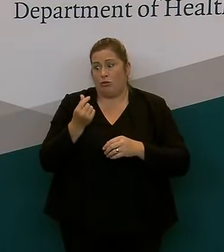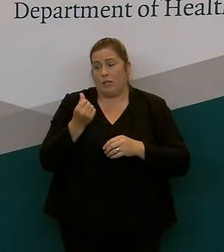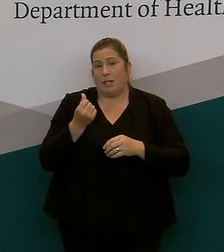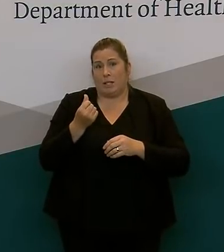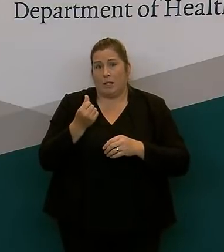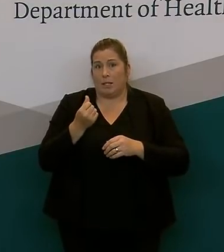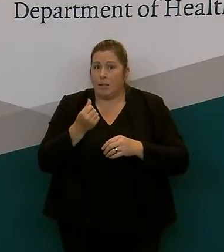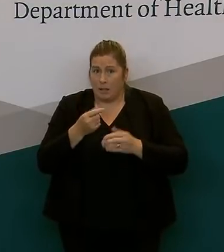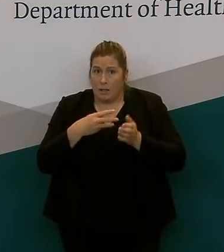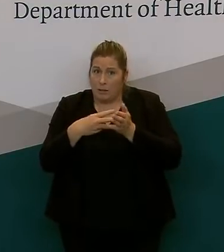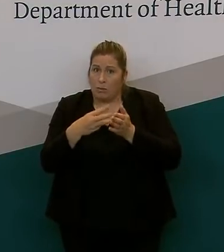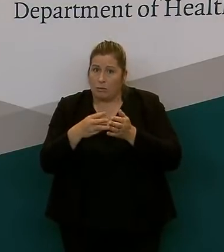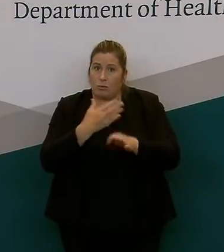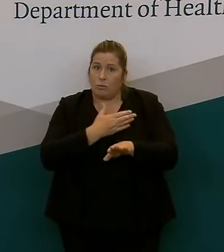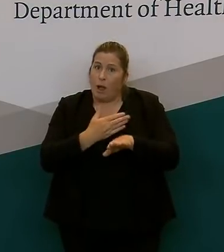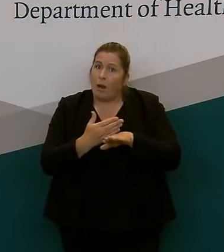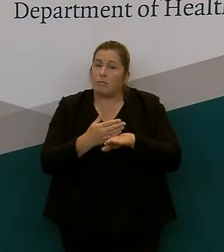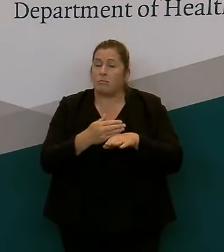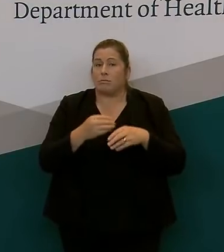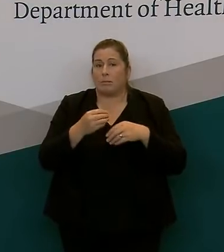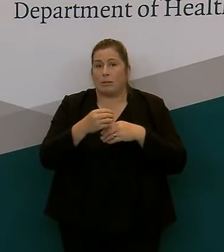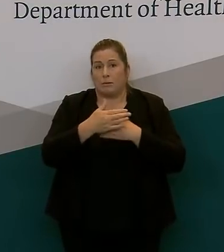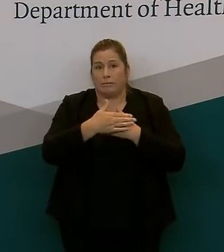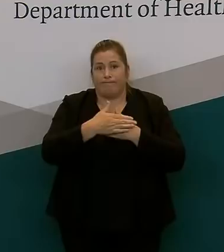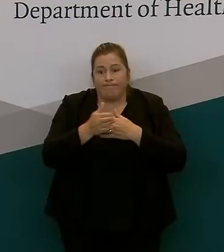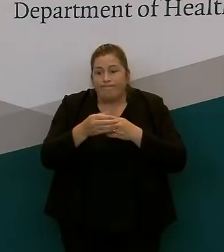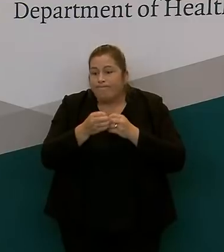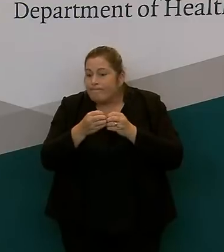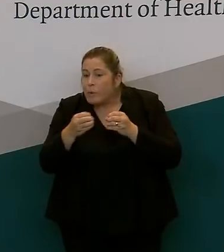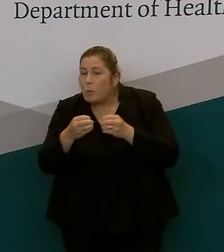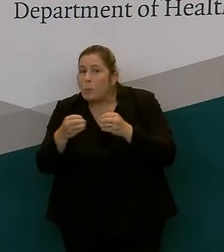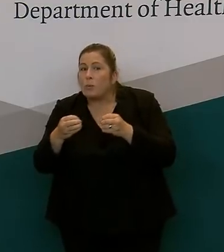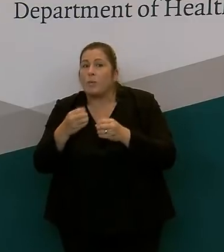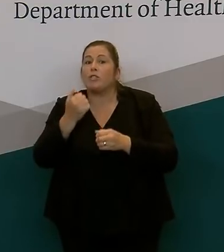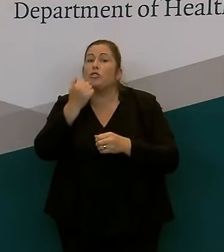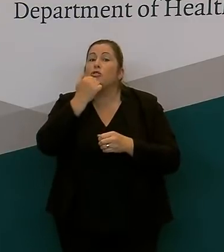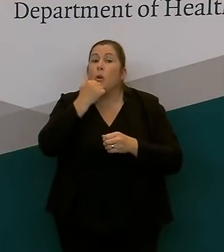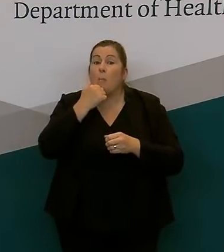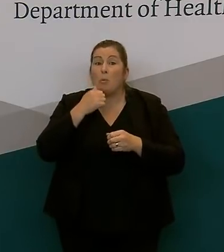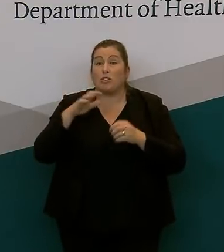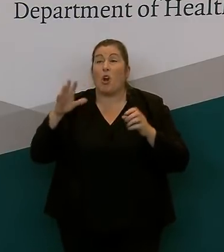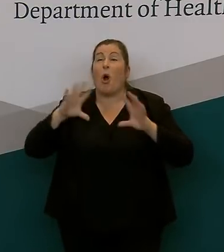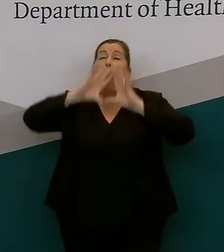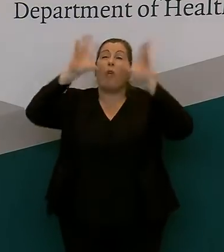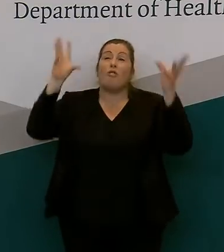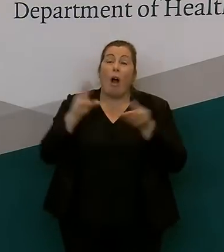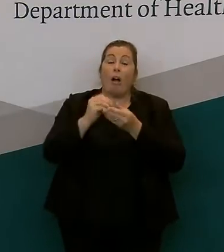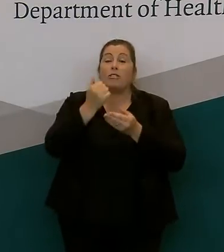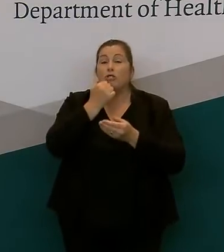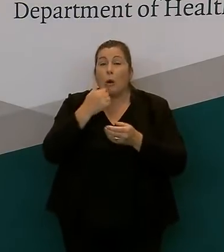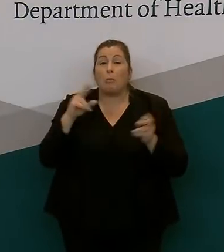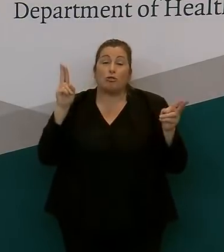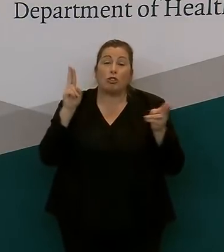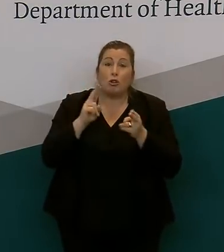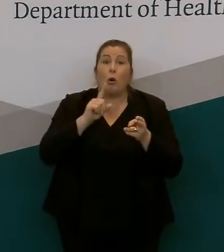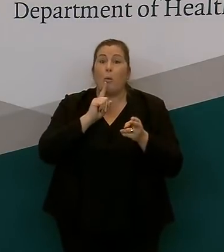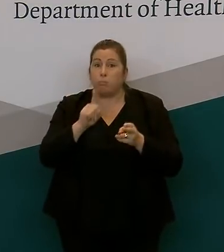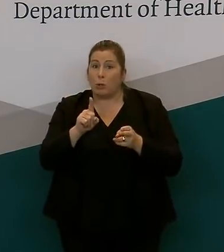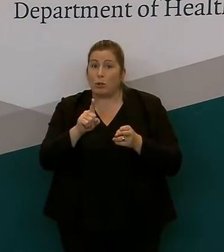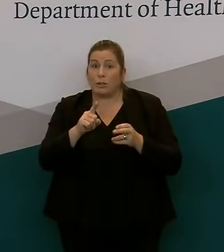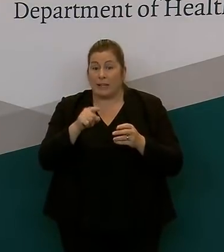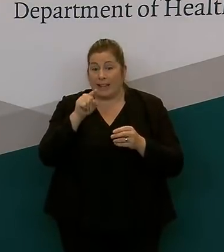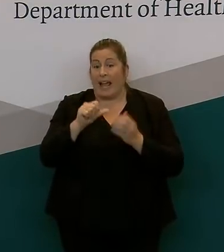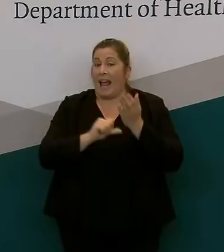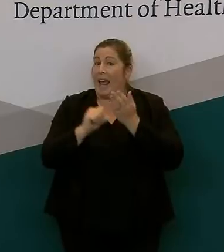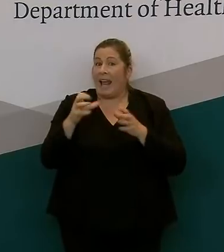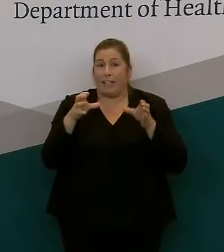weeks, as the numbers of cases in total declines, that becomes a little bit more noisy. But you can see